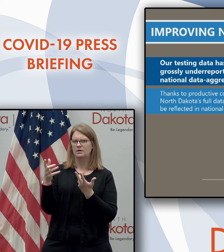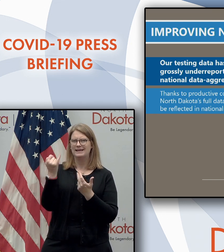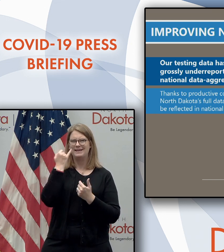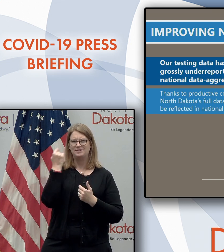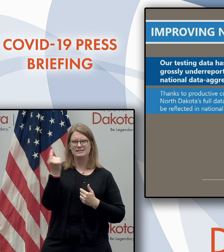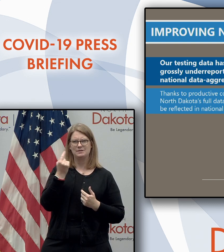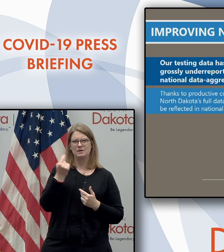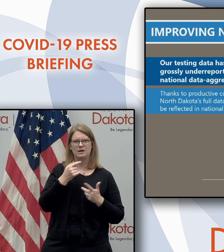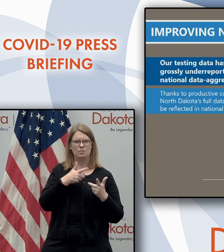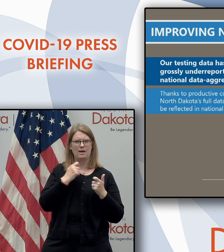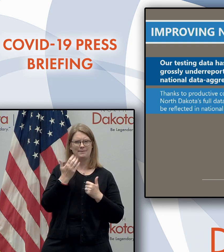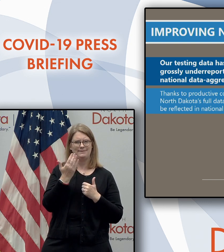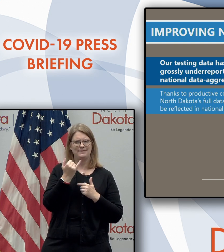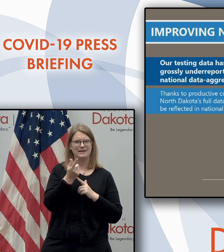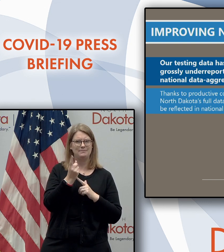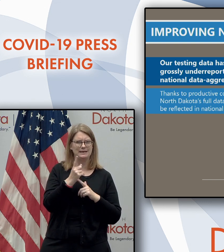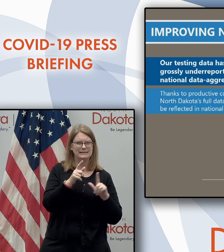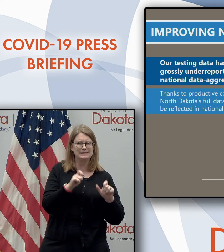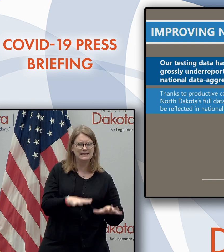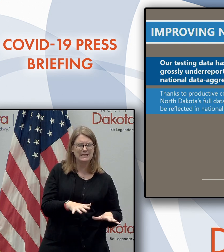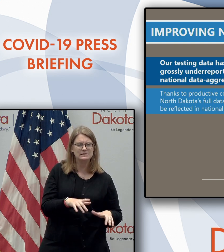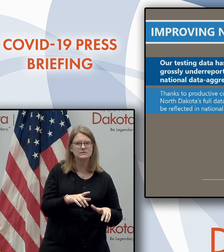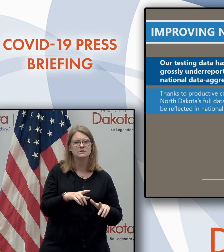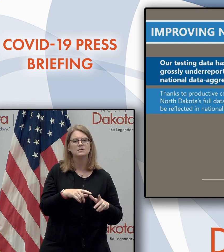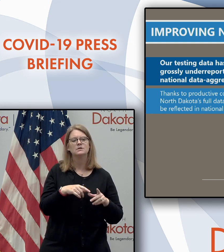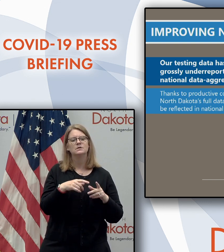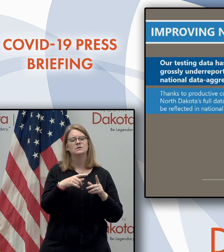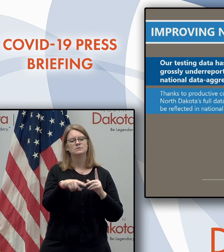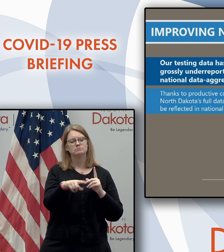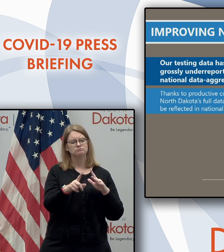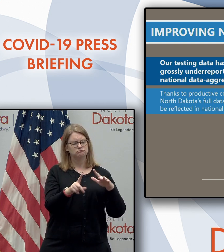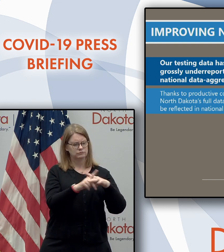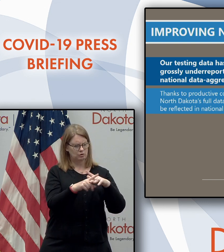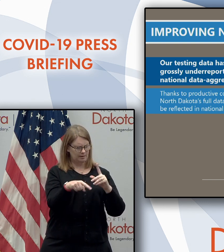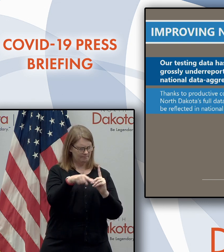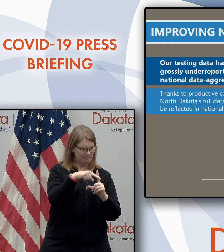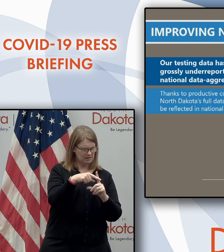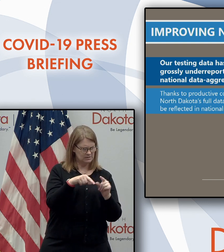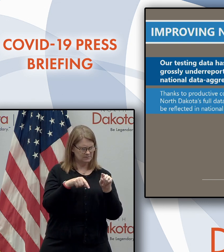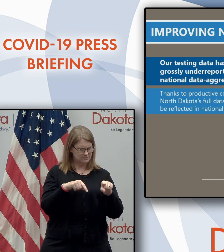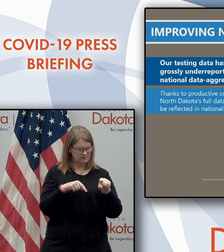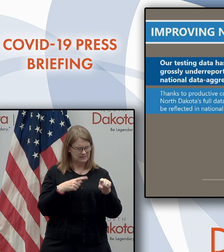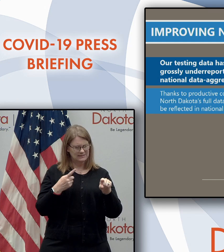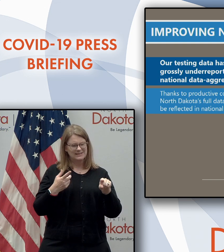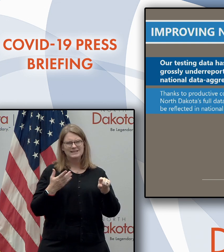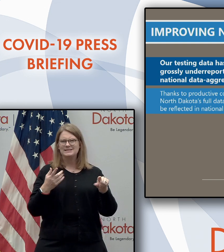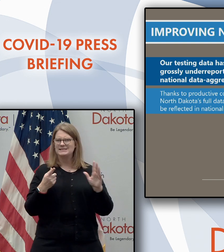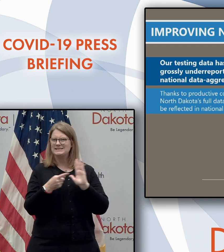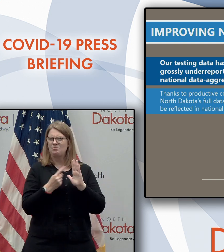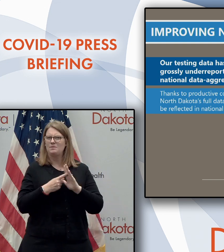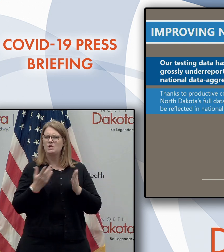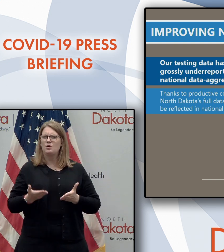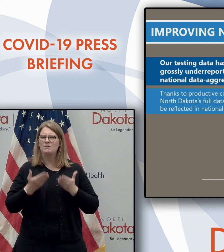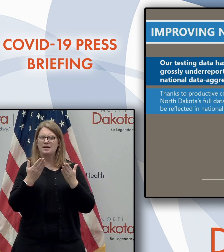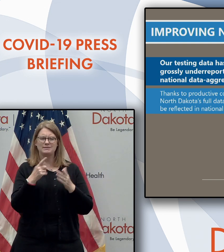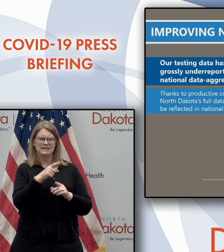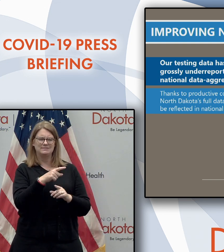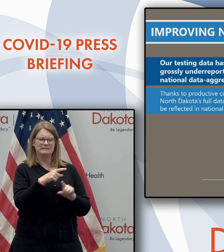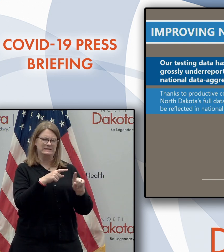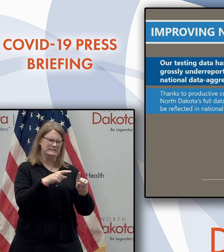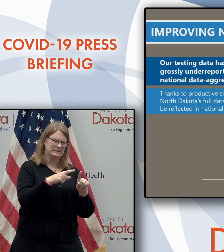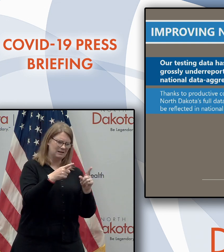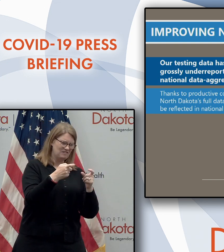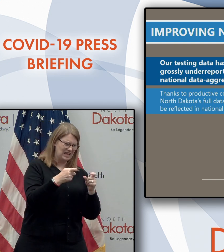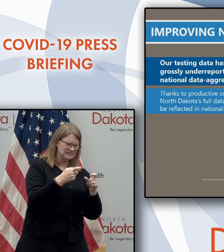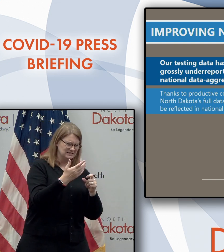someone had a rapid 15-minute test, it came back positive. Sometimes there was recommendations that someone also go get a PCR test. If